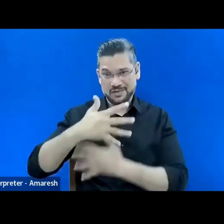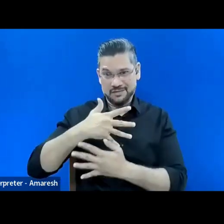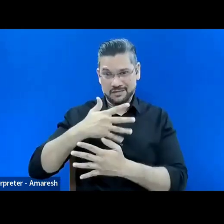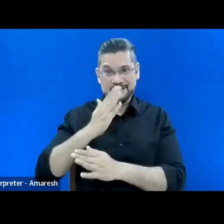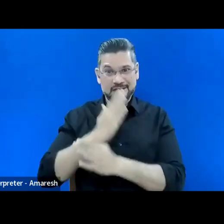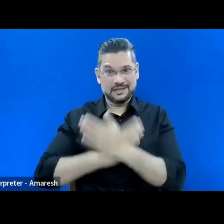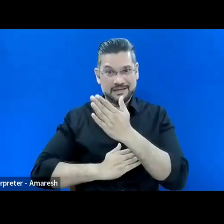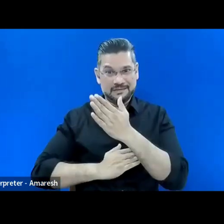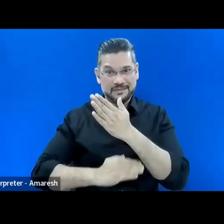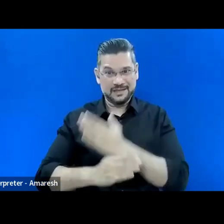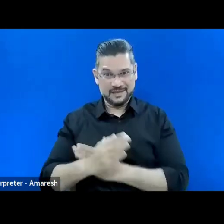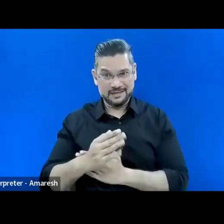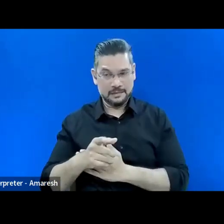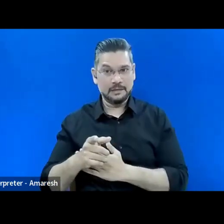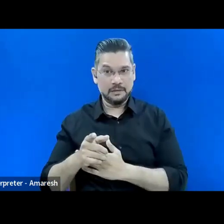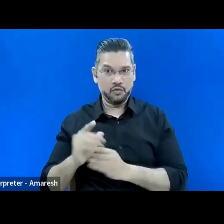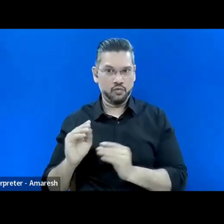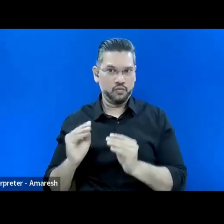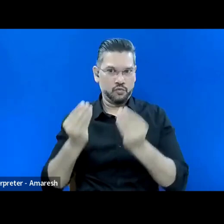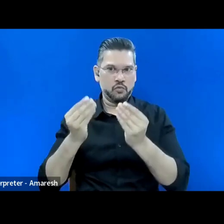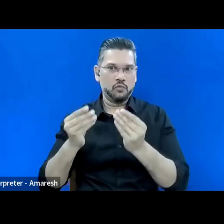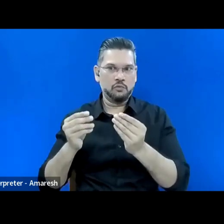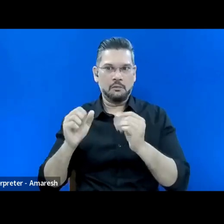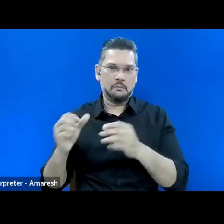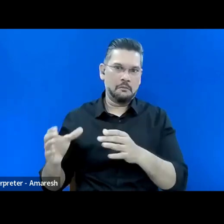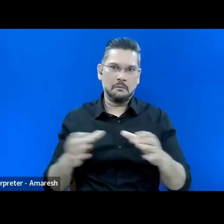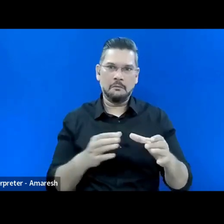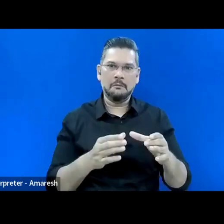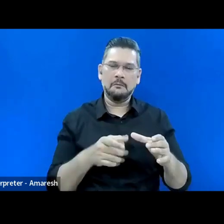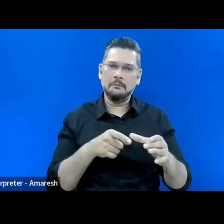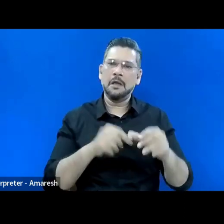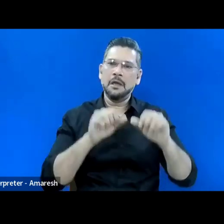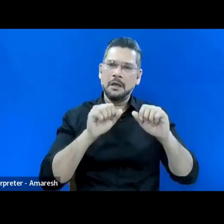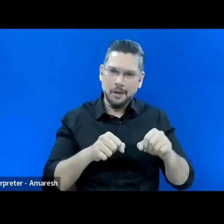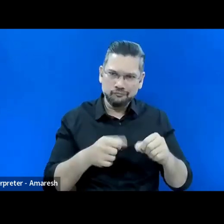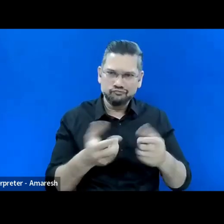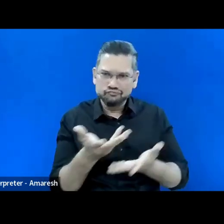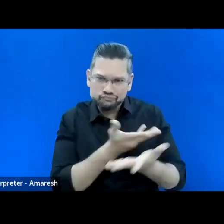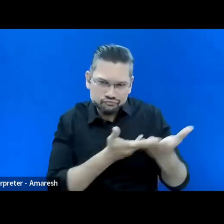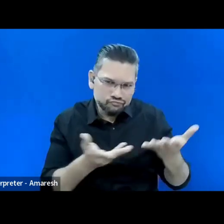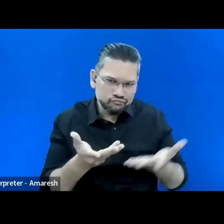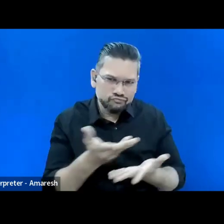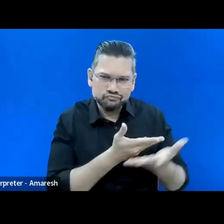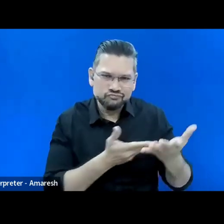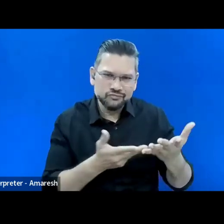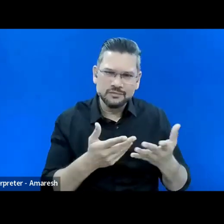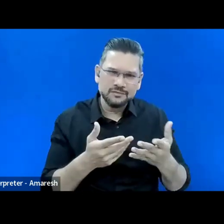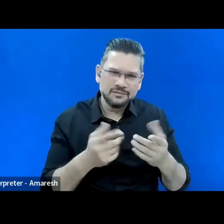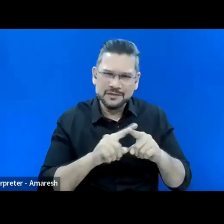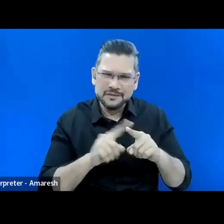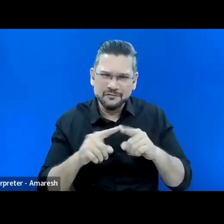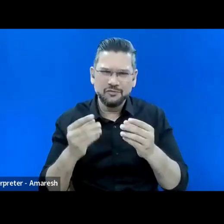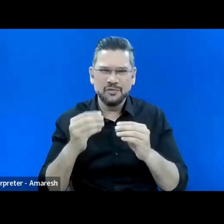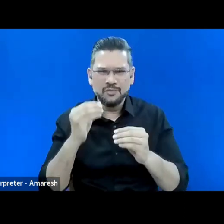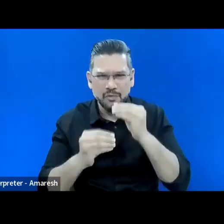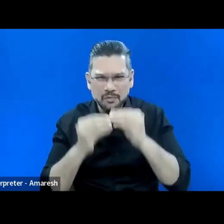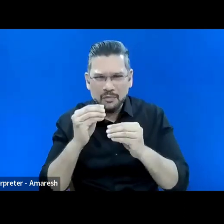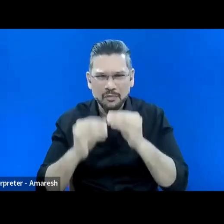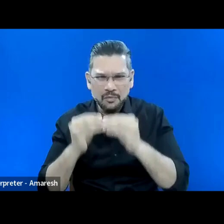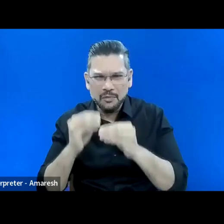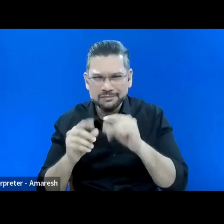can express themselves and also can find solution of the problem that we face. We are very happy to support